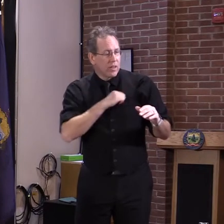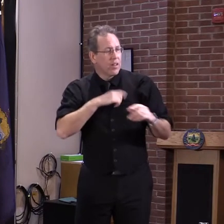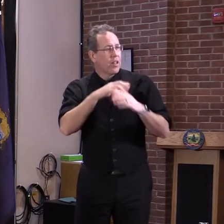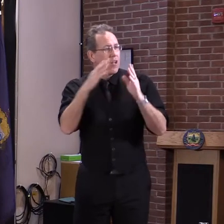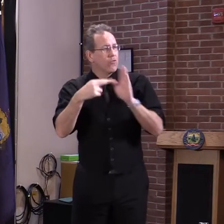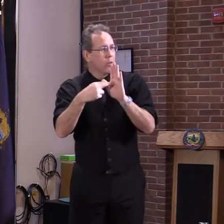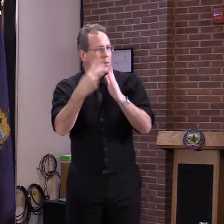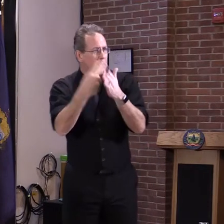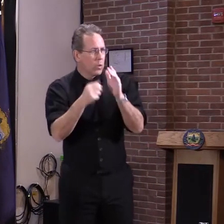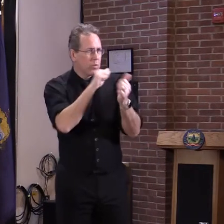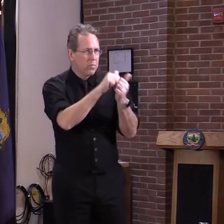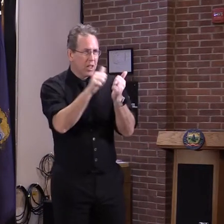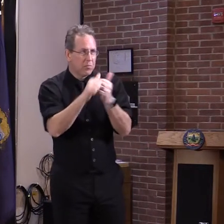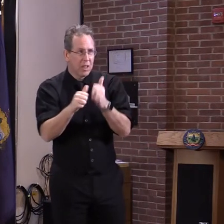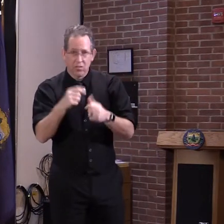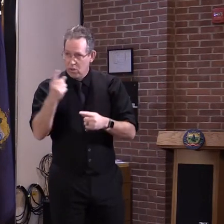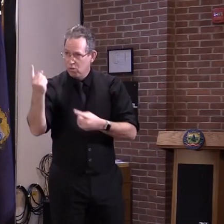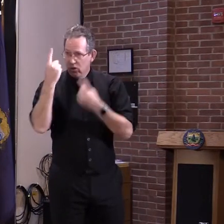possible veto?